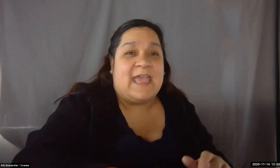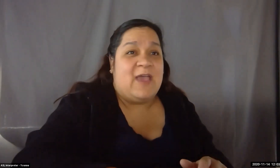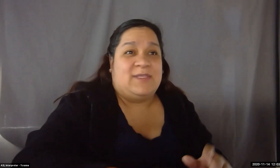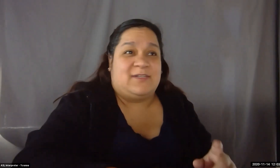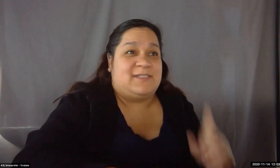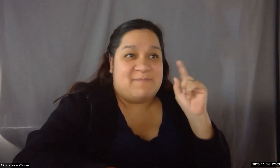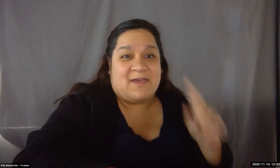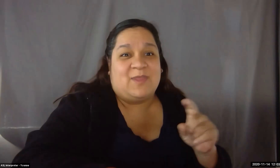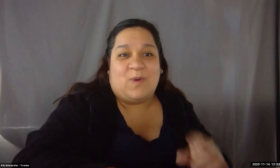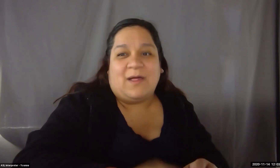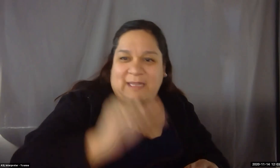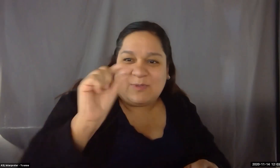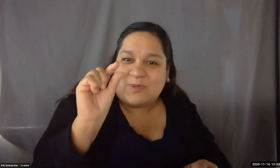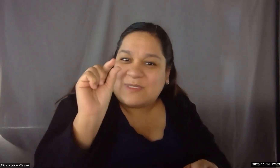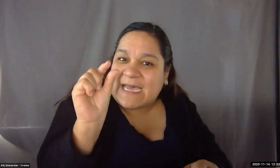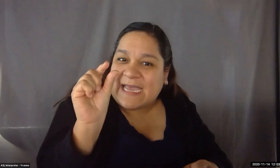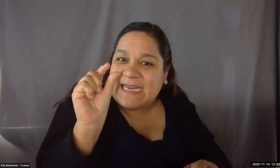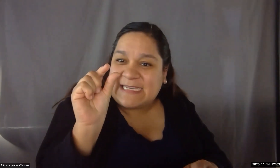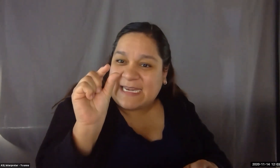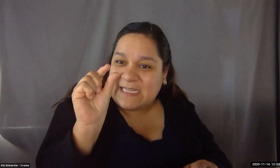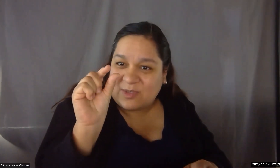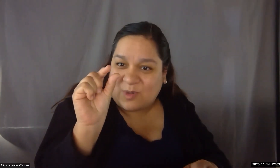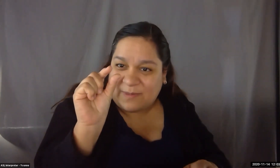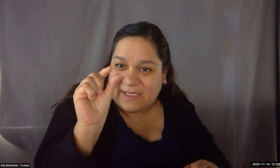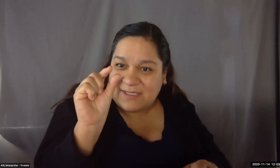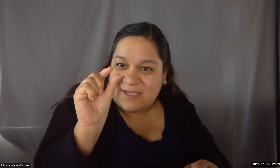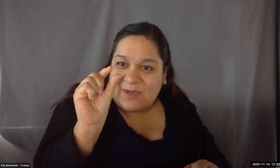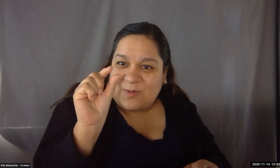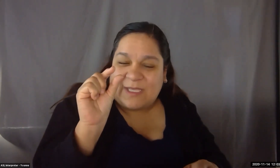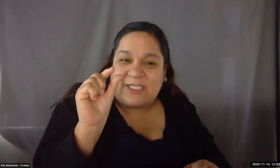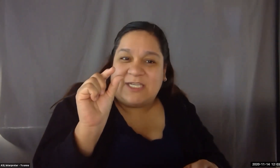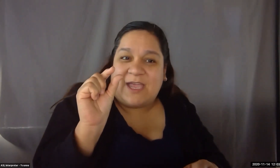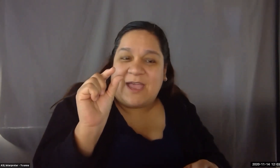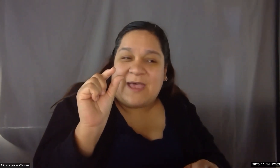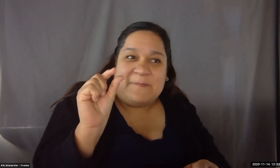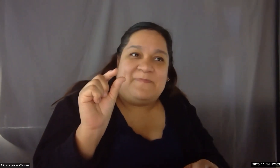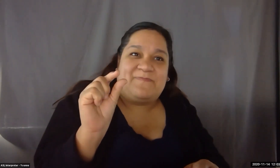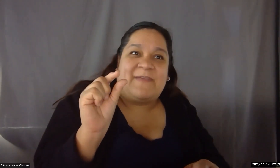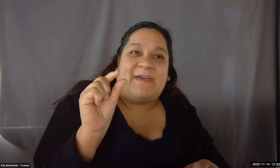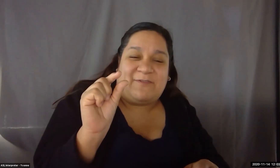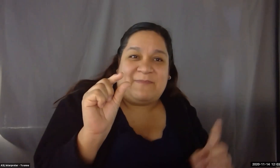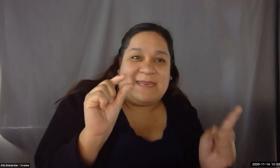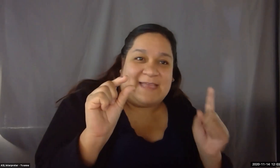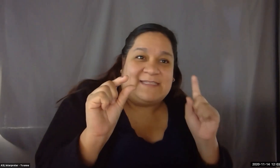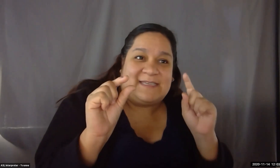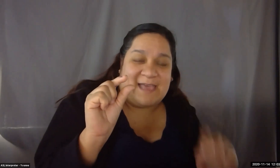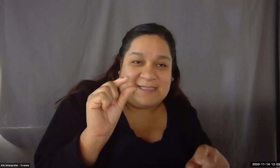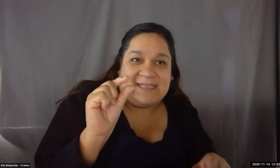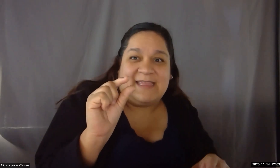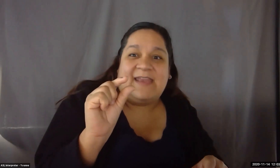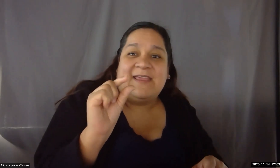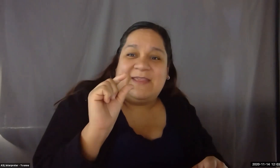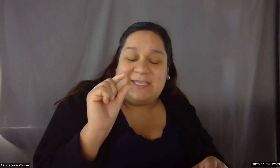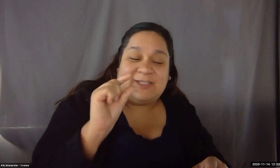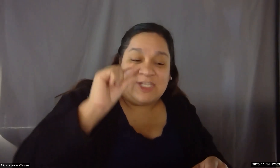glasses. Like, there's something on the wall, and it was one of those tiny, tiny little scorpions. Which I found out from my dad's